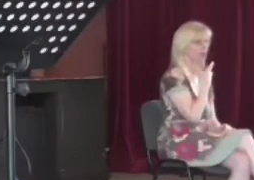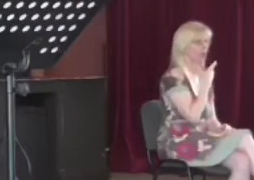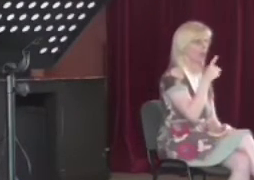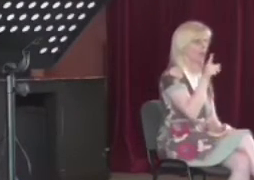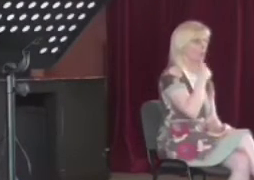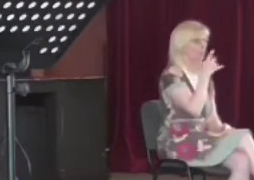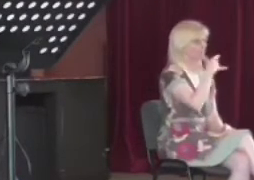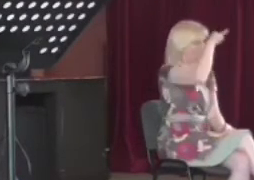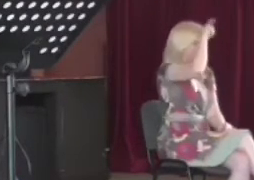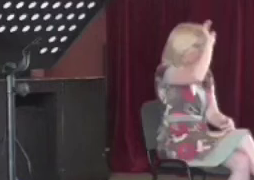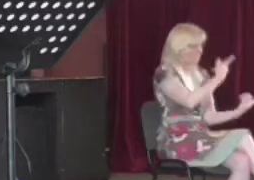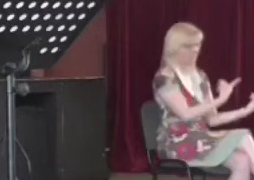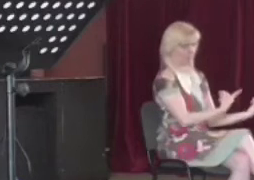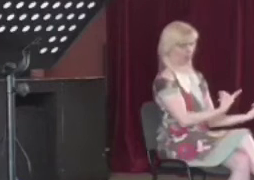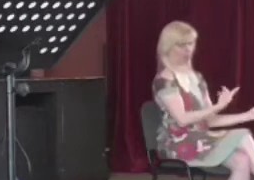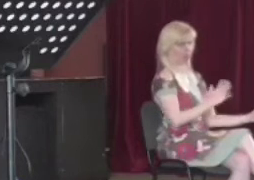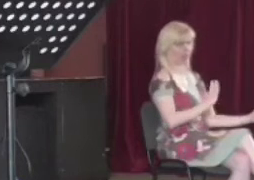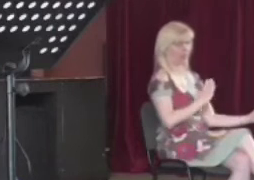Vicious. Vicious.